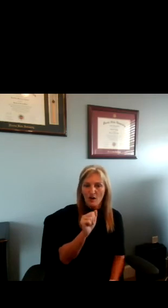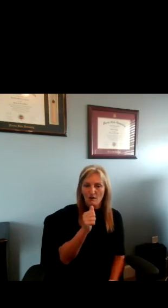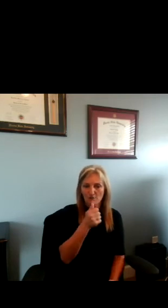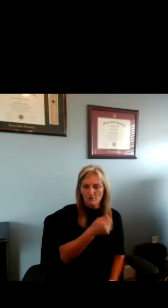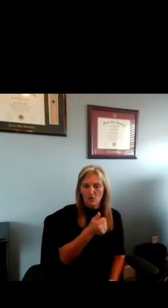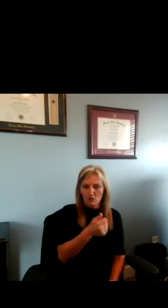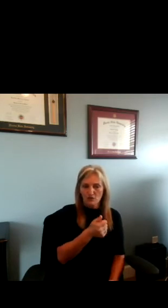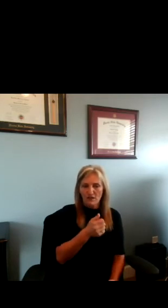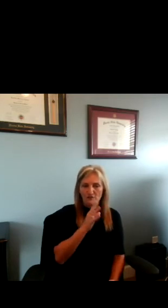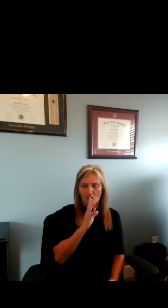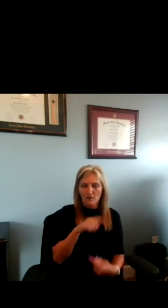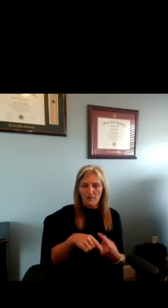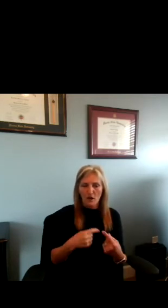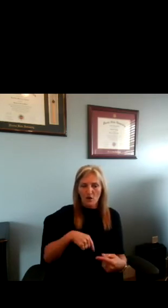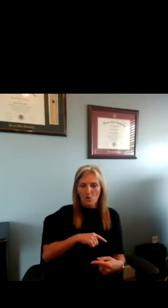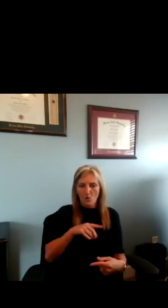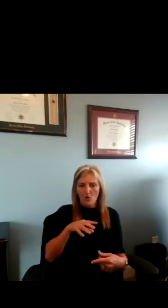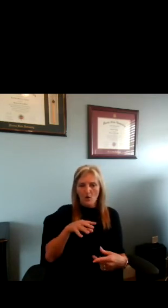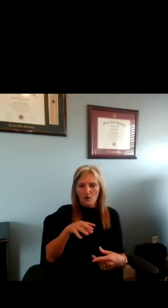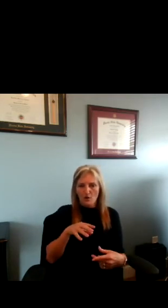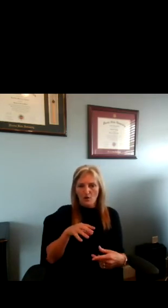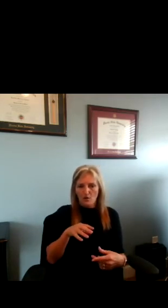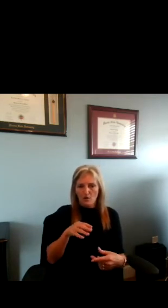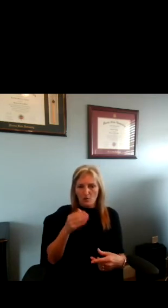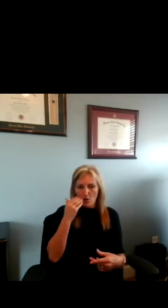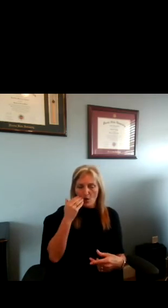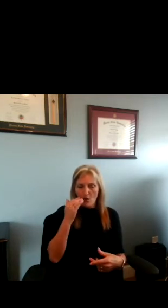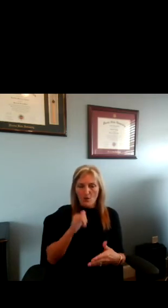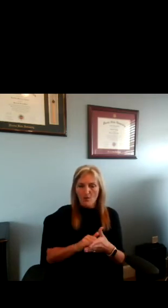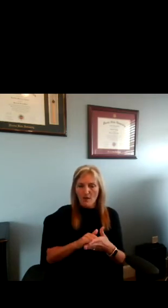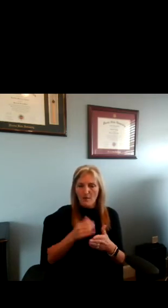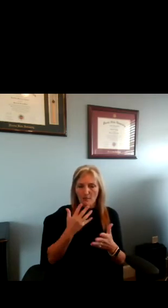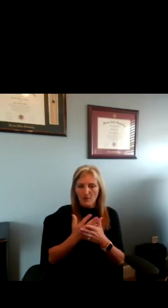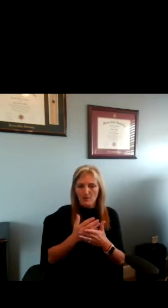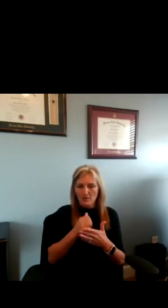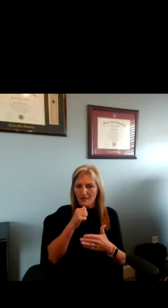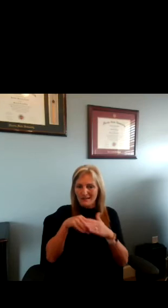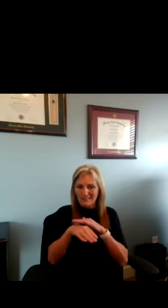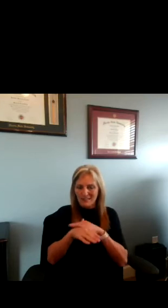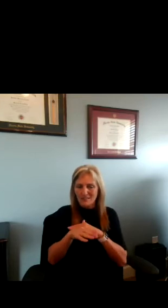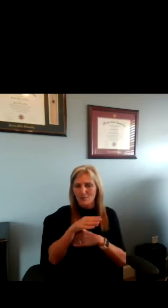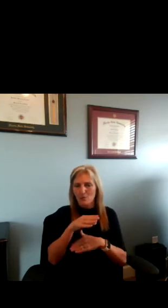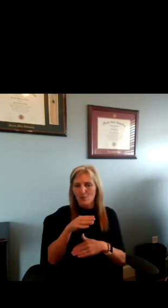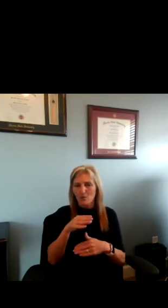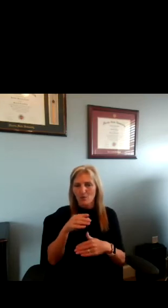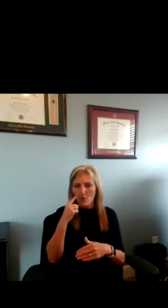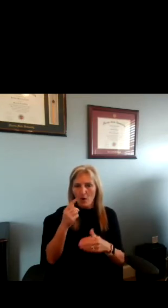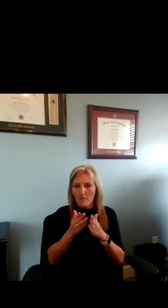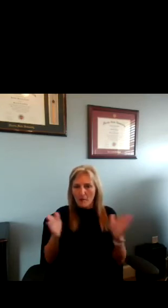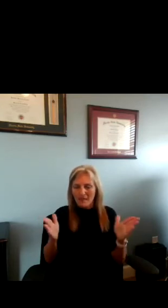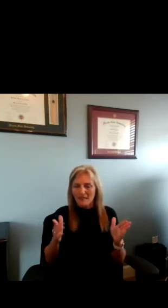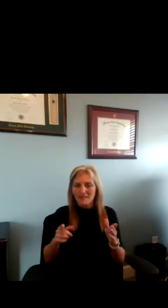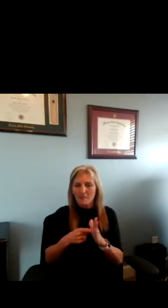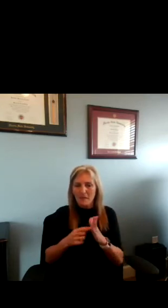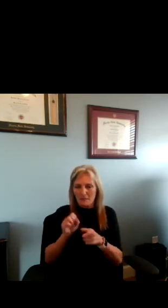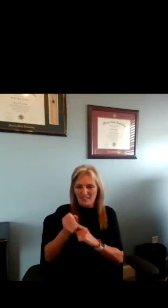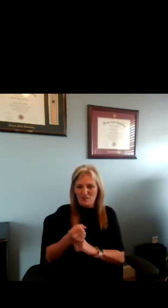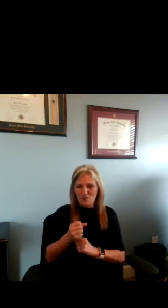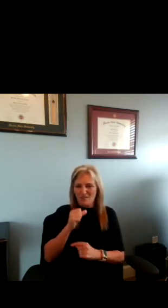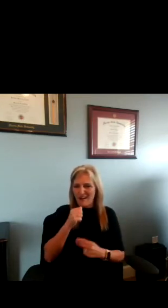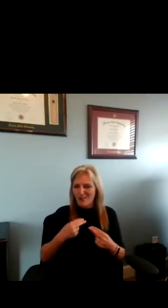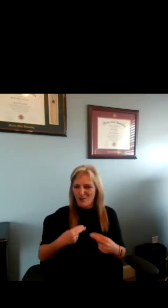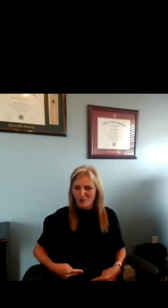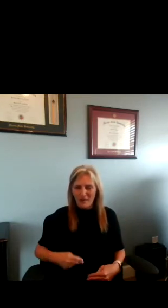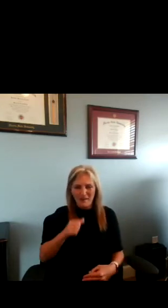in the space since prisons are largely inaccessible and unaccountable to the public. Conditions can be inhumane, unsafe,